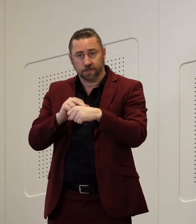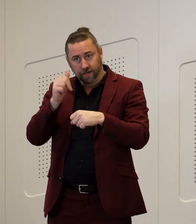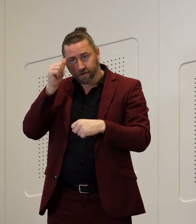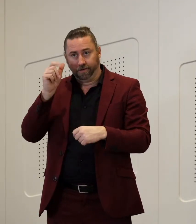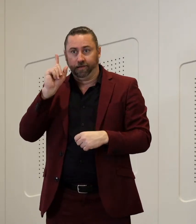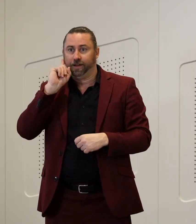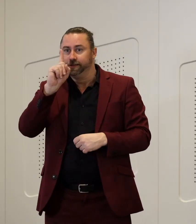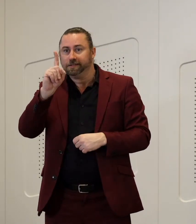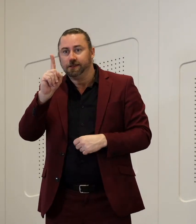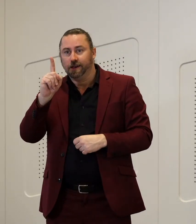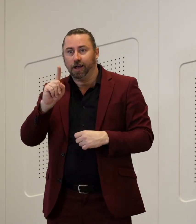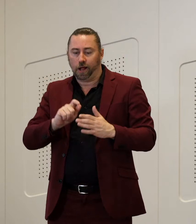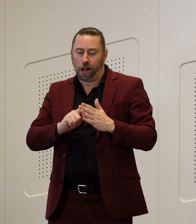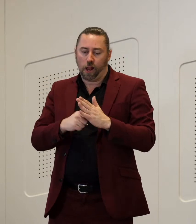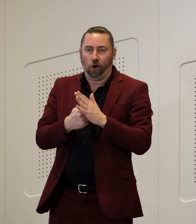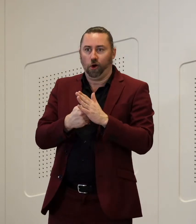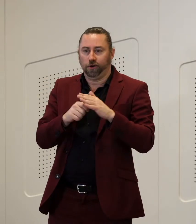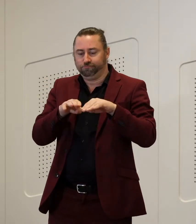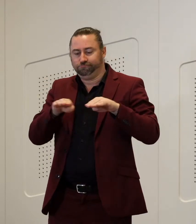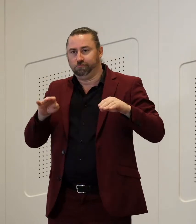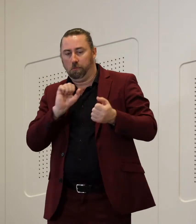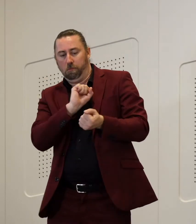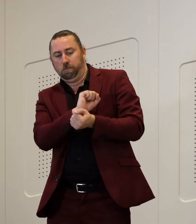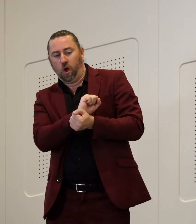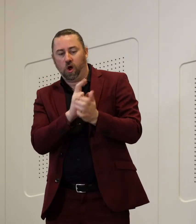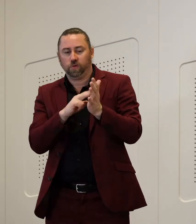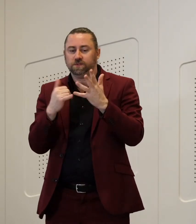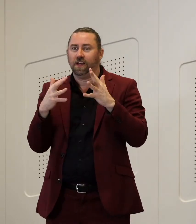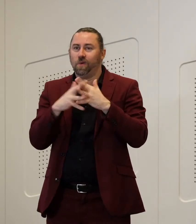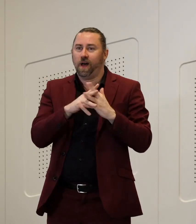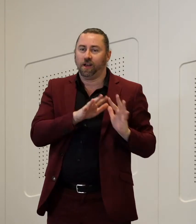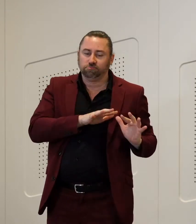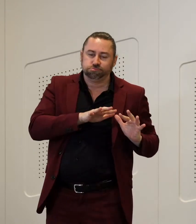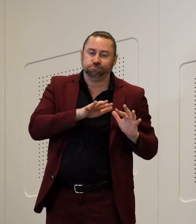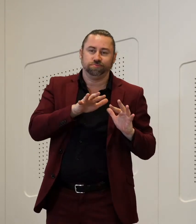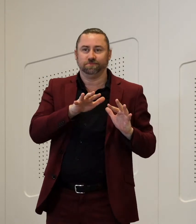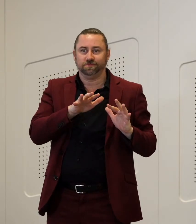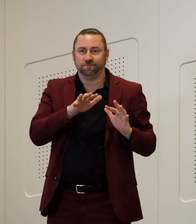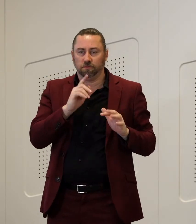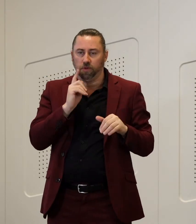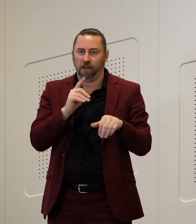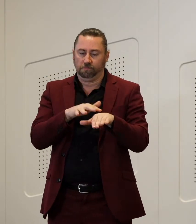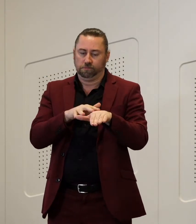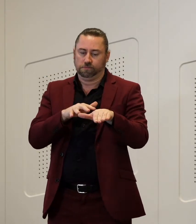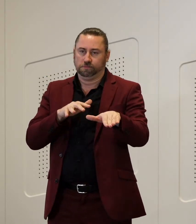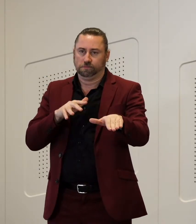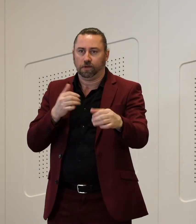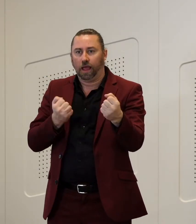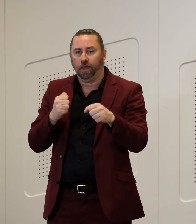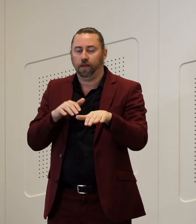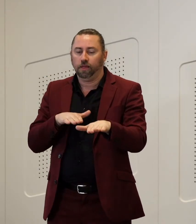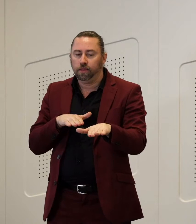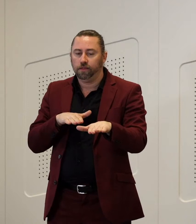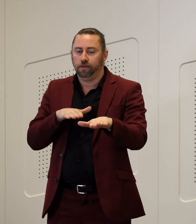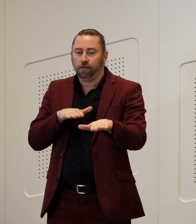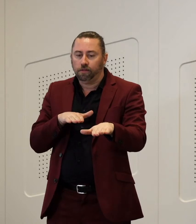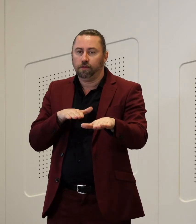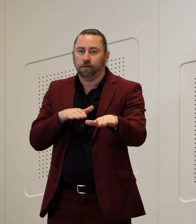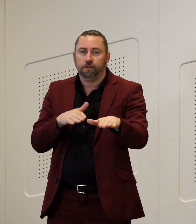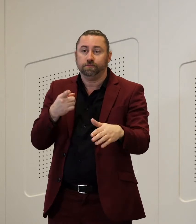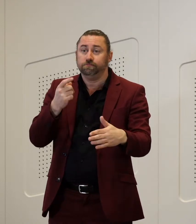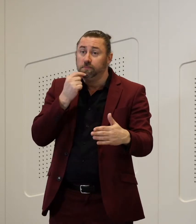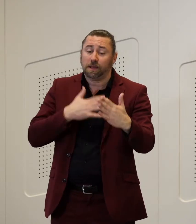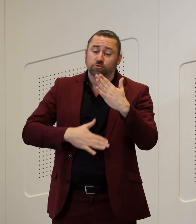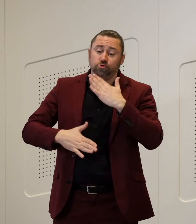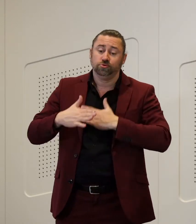to the border of New South Wales coming in at 1 o'clock this morning. We ask for patience on the road. We know it'll take time for people to get